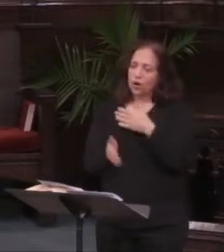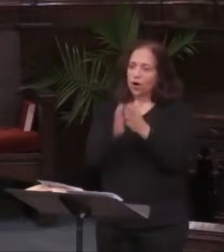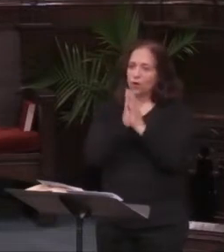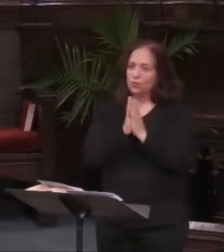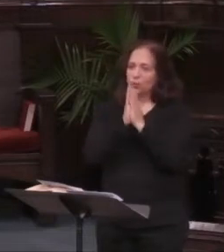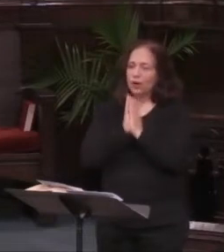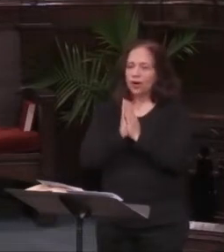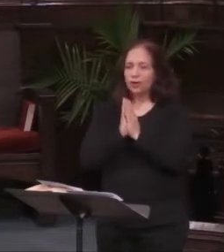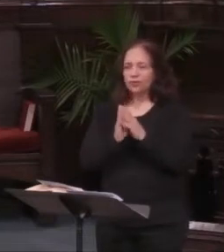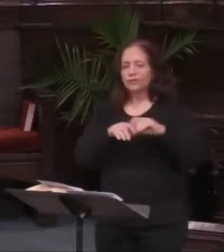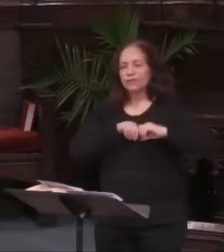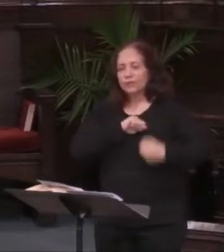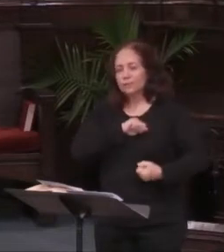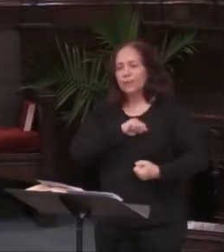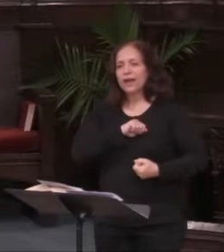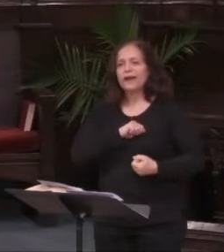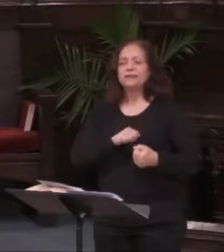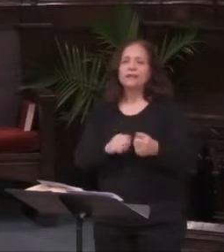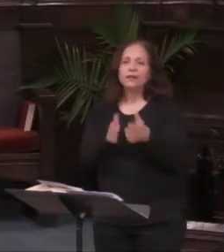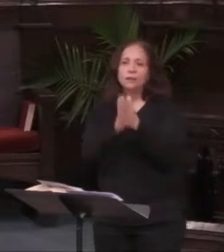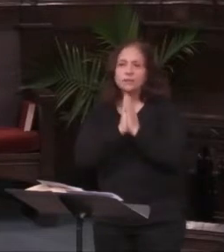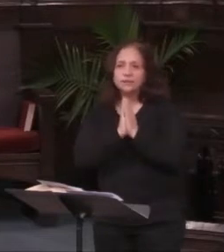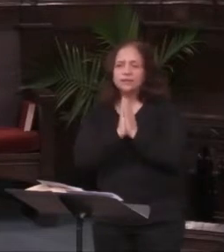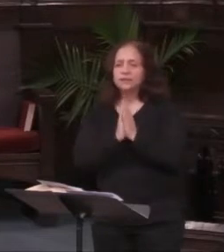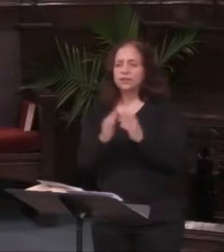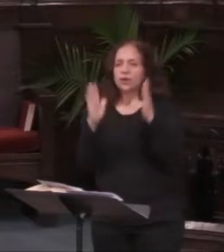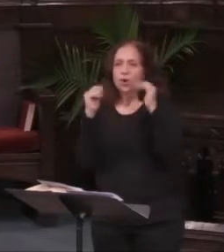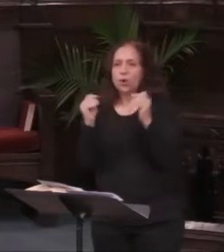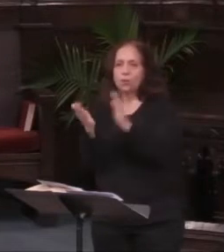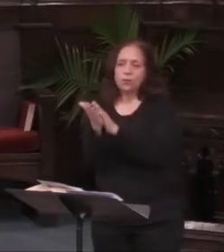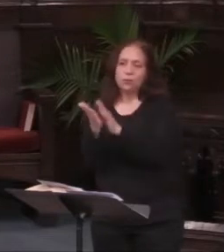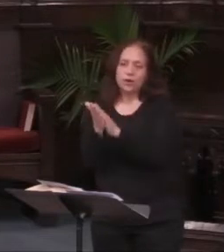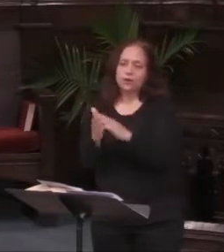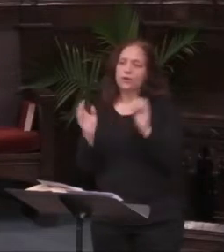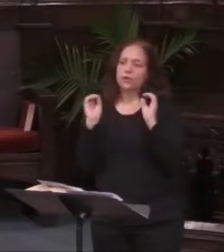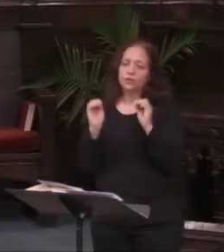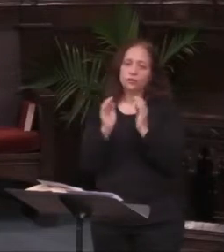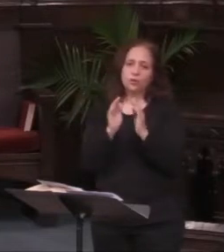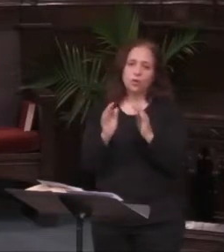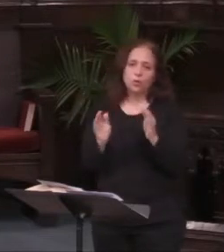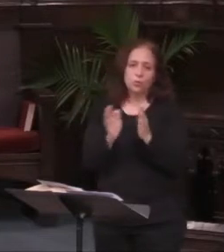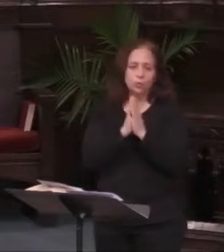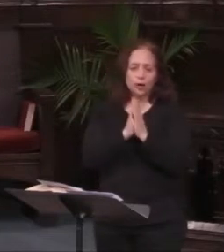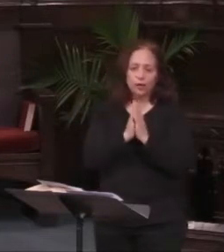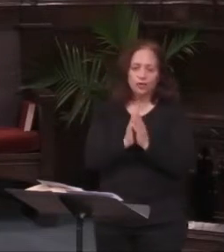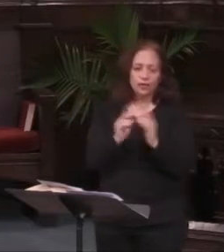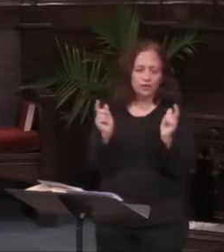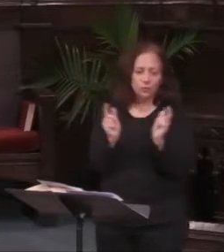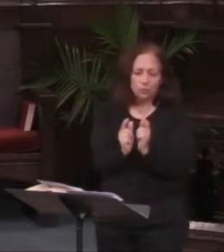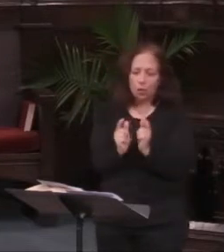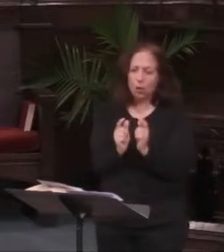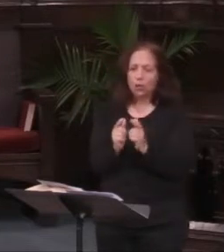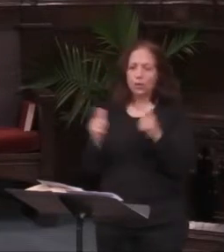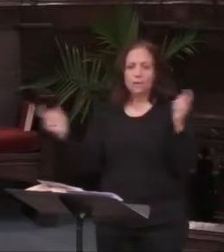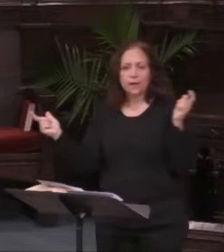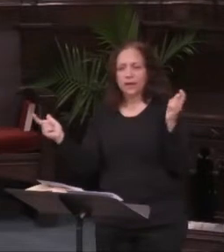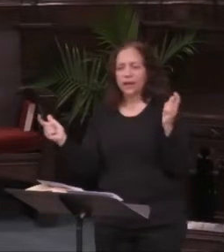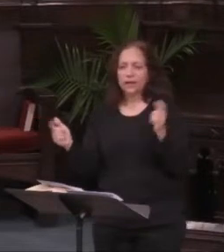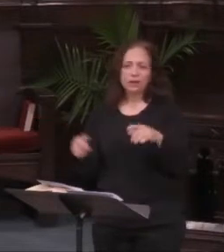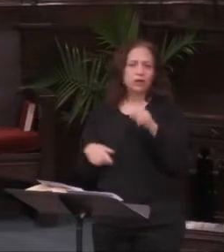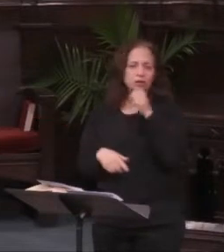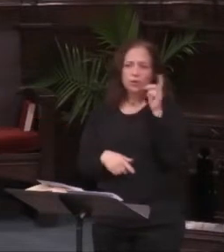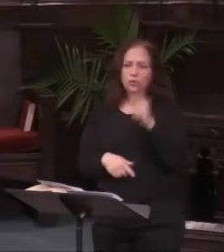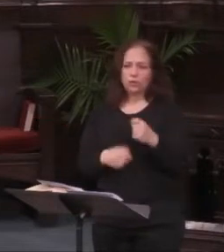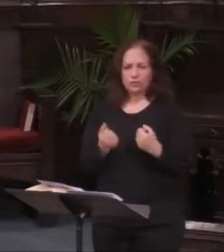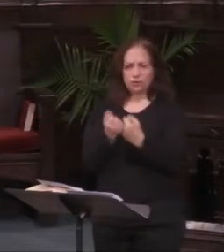and praise. There's no prayer that is too small or too big. There's no reason to bargain with God or to qualify